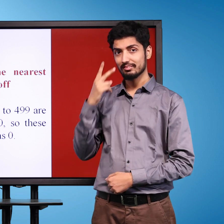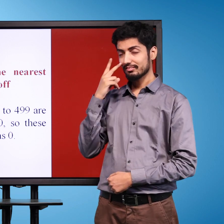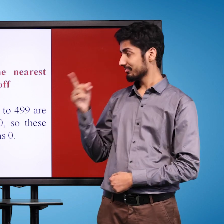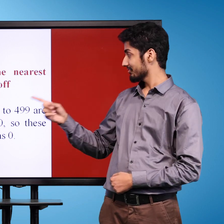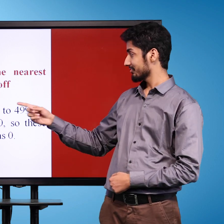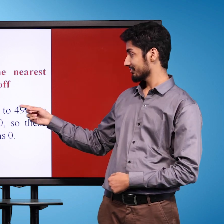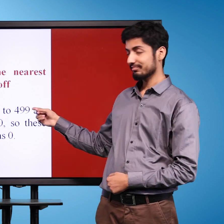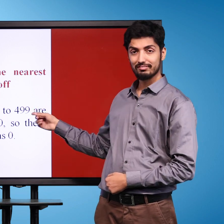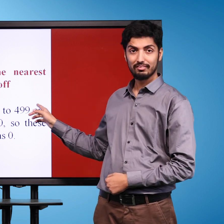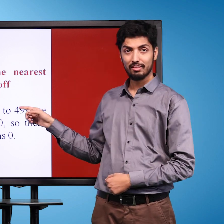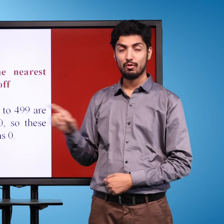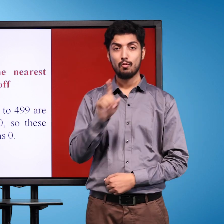We know that numbers 1 to